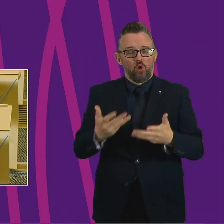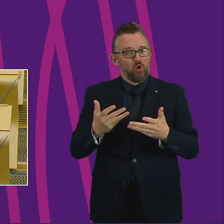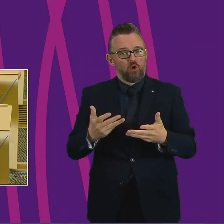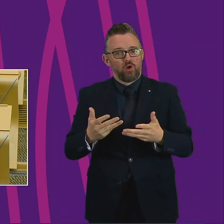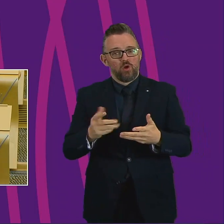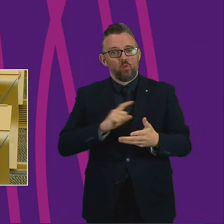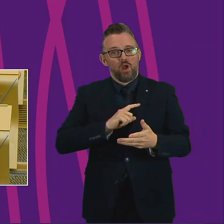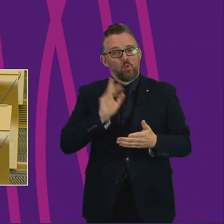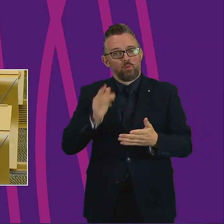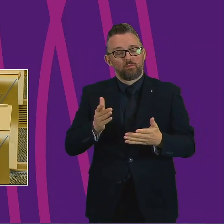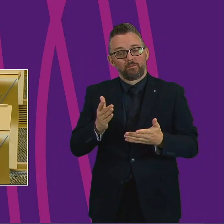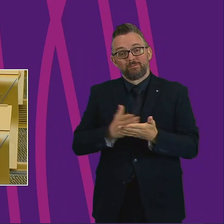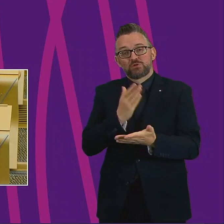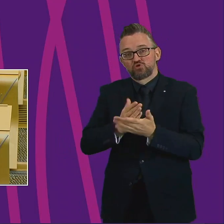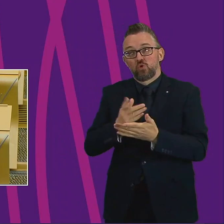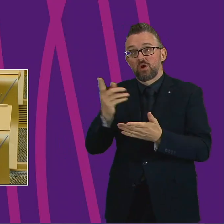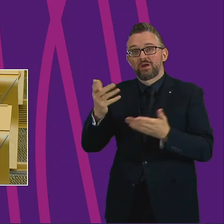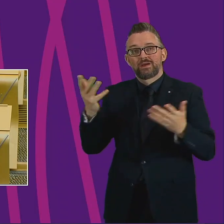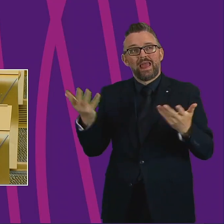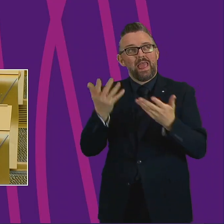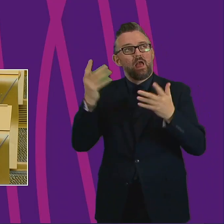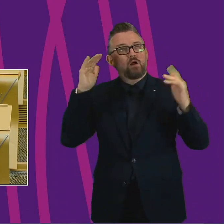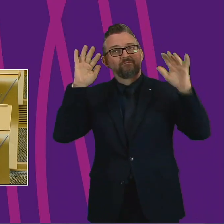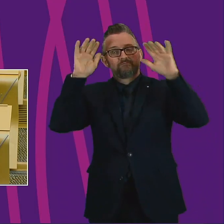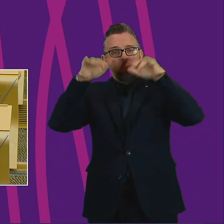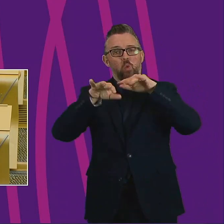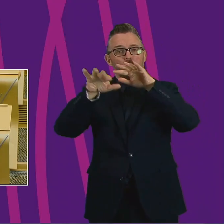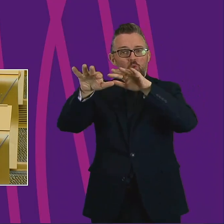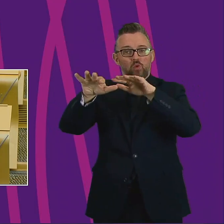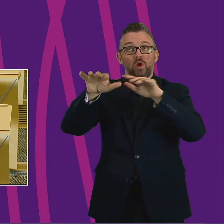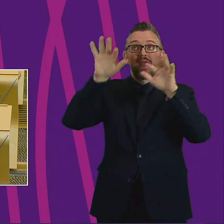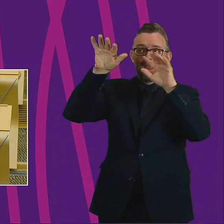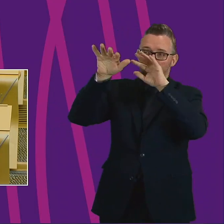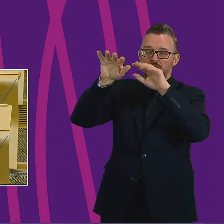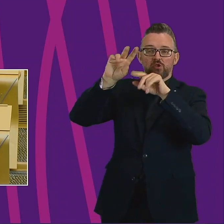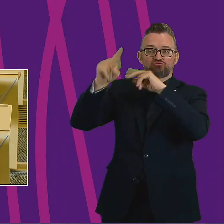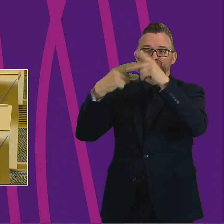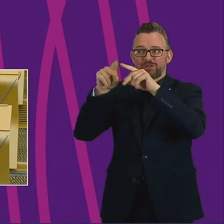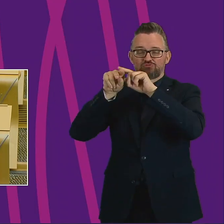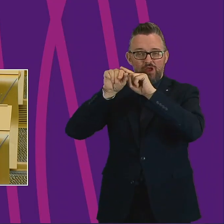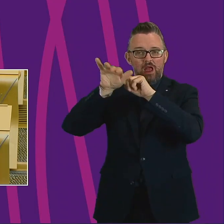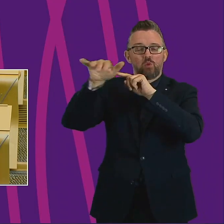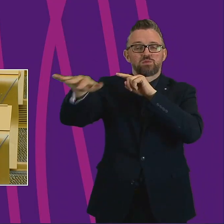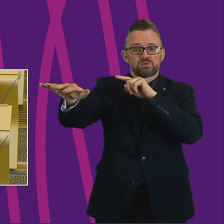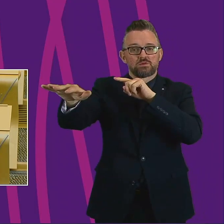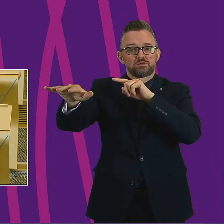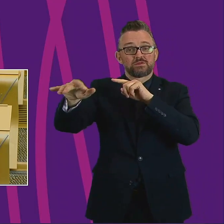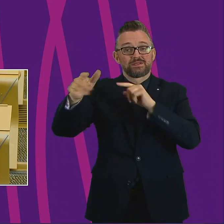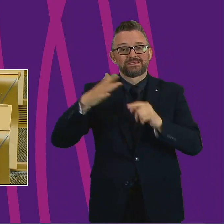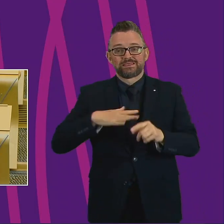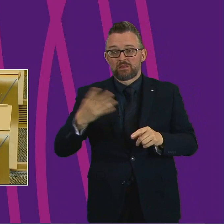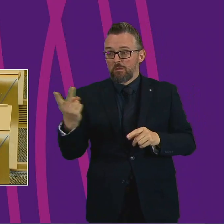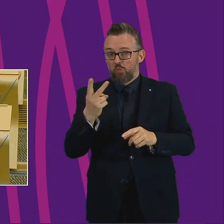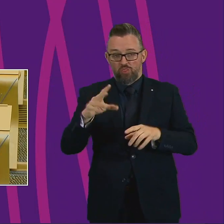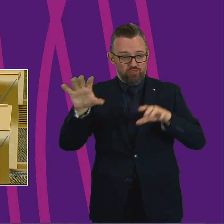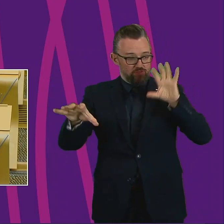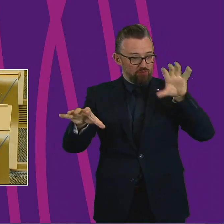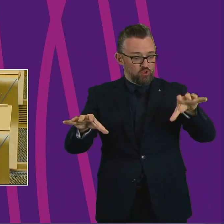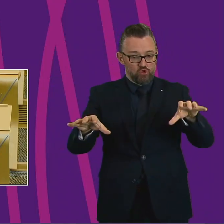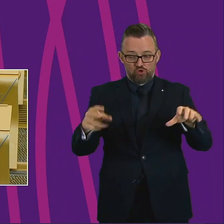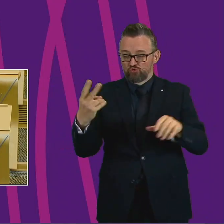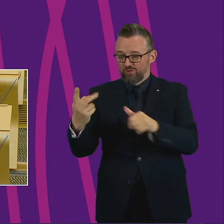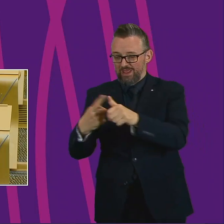that the ventilation flows and the air changes are exactly what is needed across both 2A and